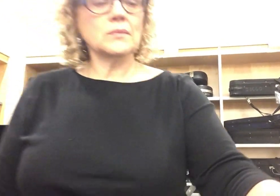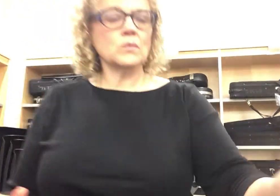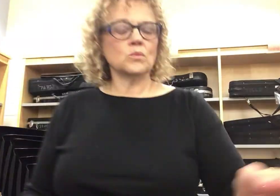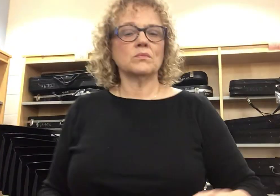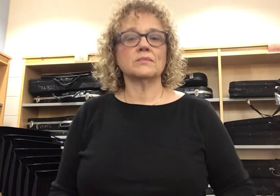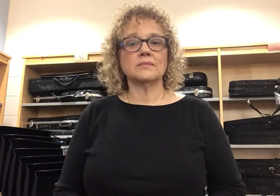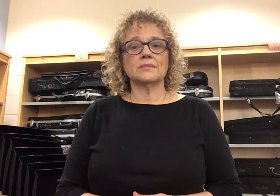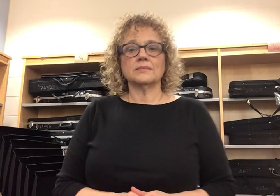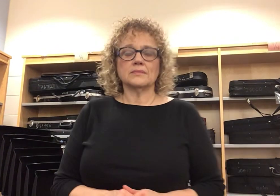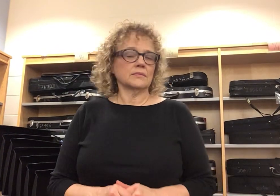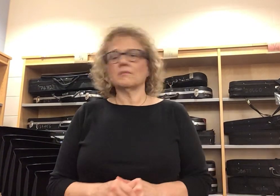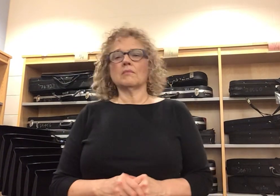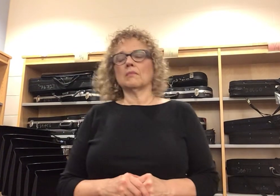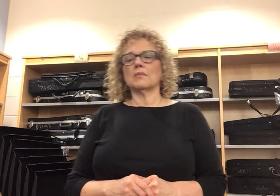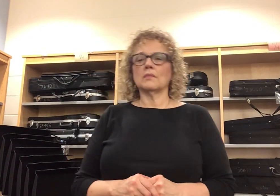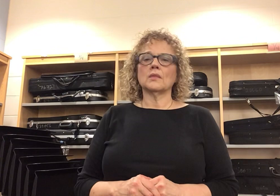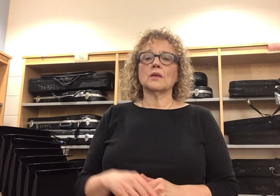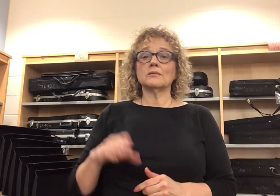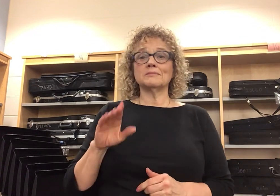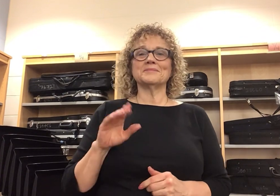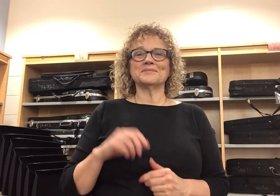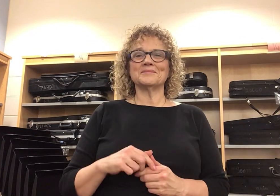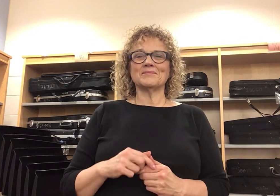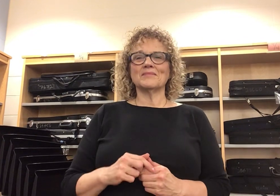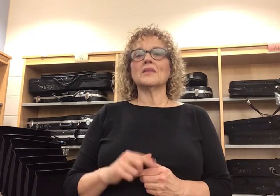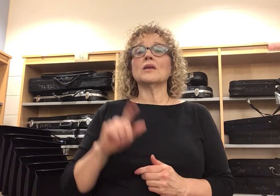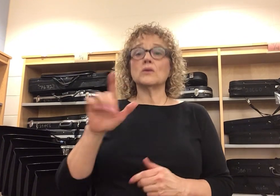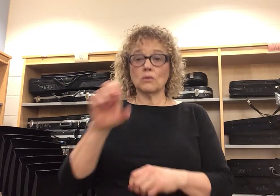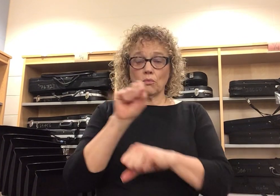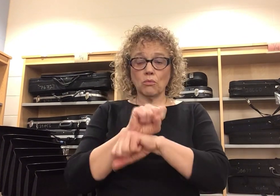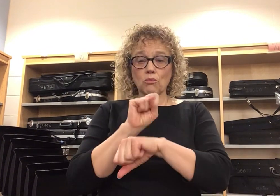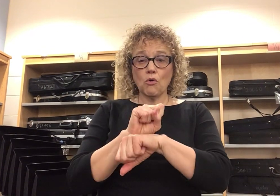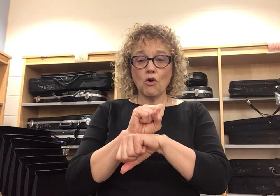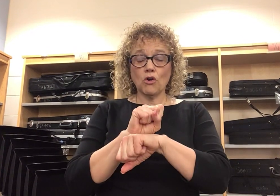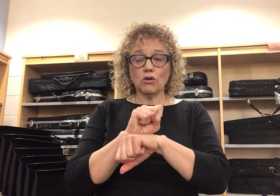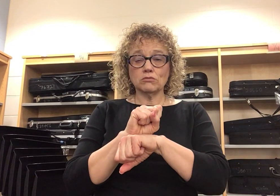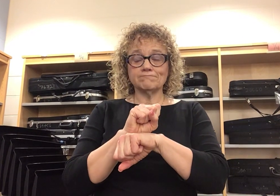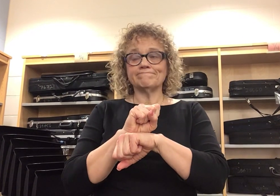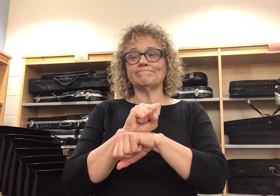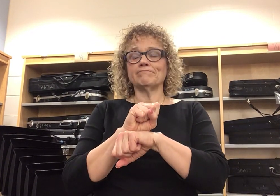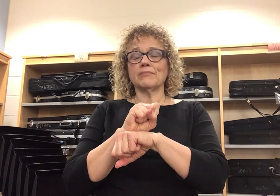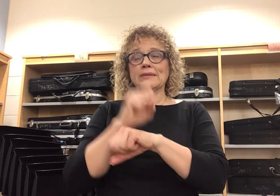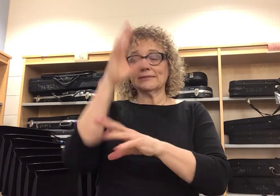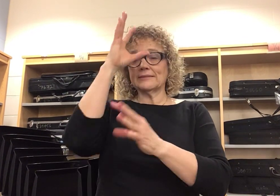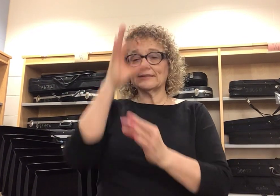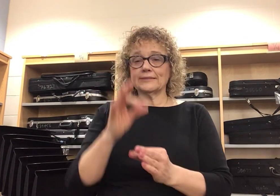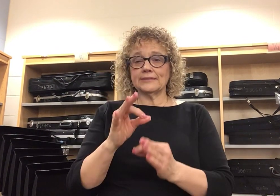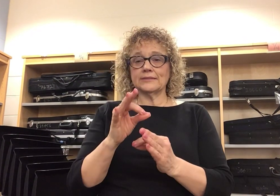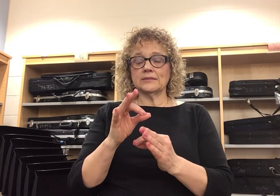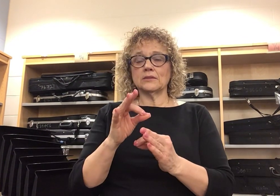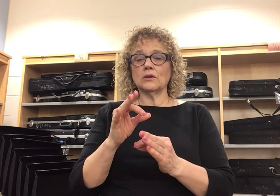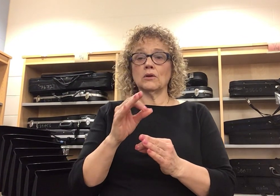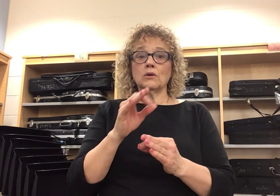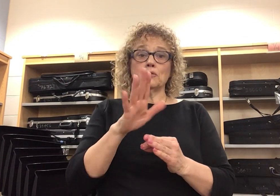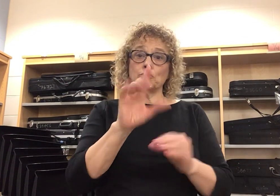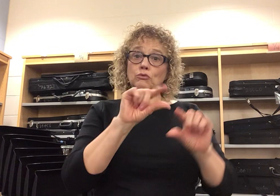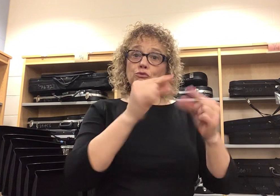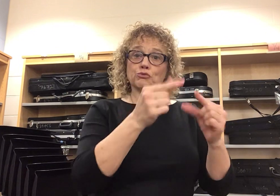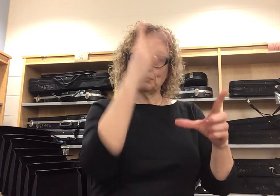really your assignments are going to be generated from your group and not from me for the next couple weeks for this newspaper project. Are we